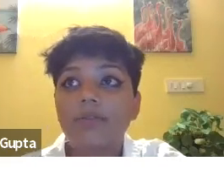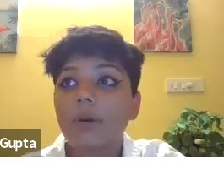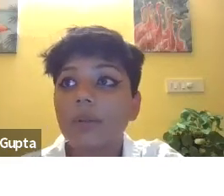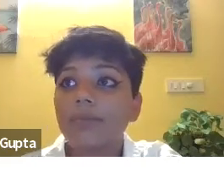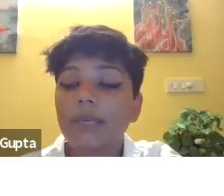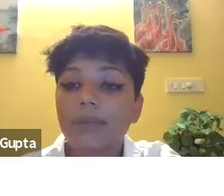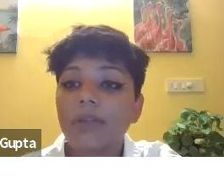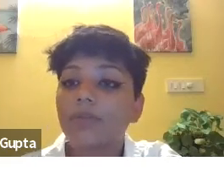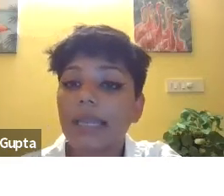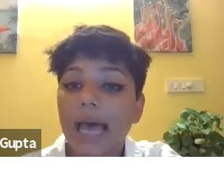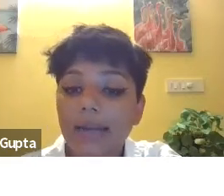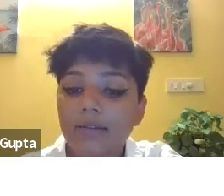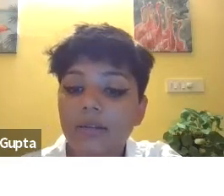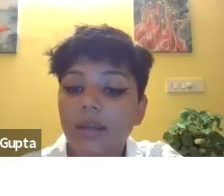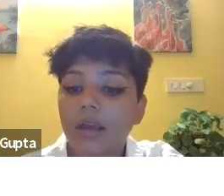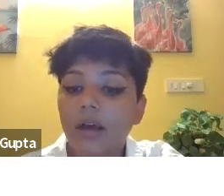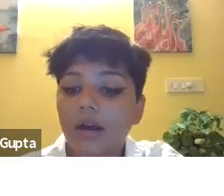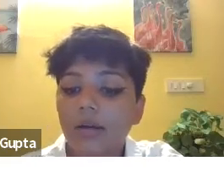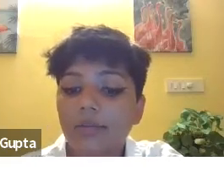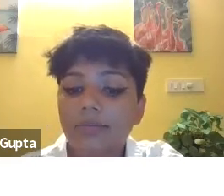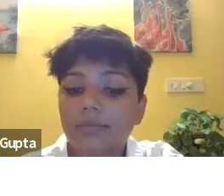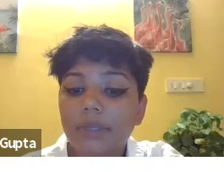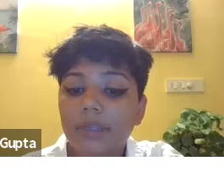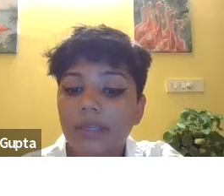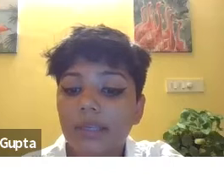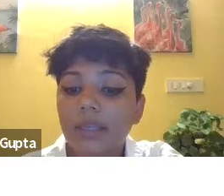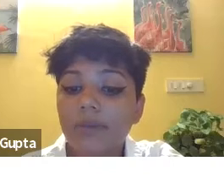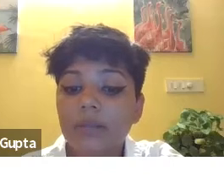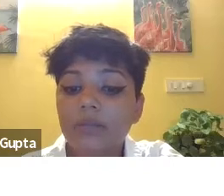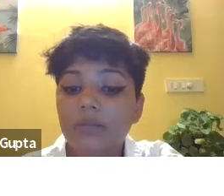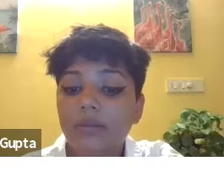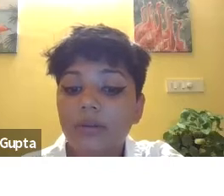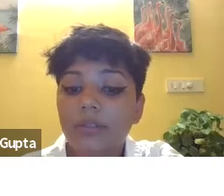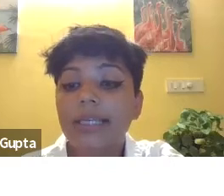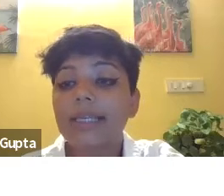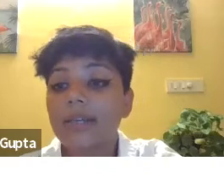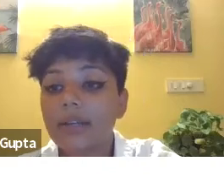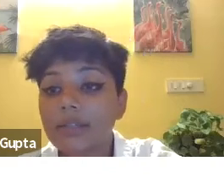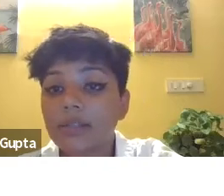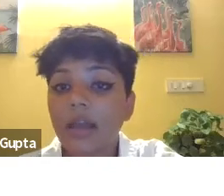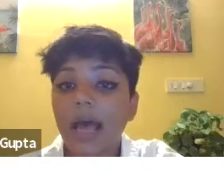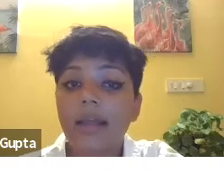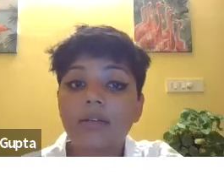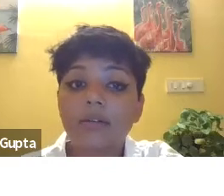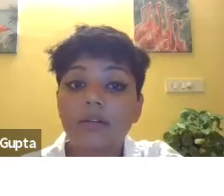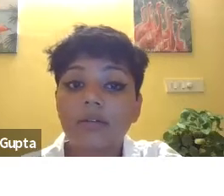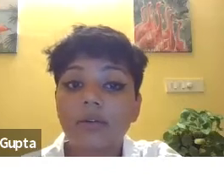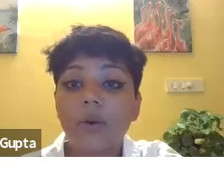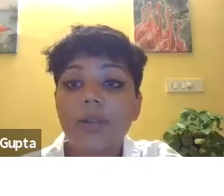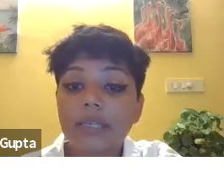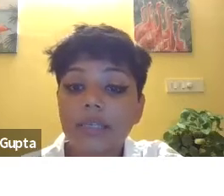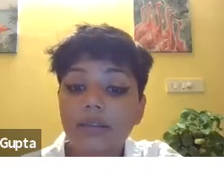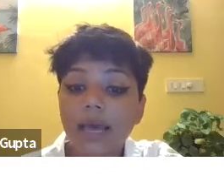of people, of the land, uh, even the dignitaries and